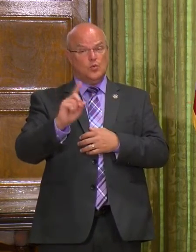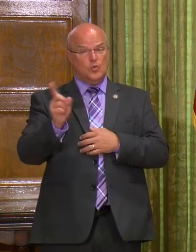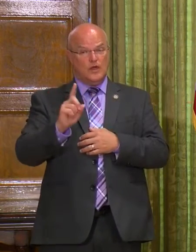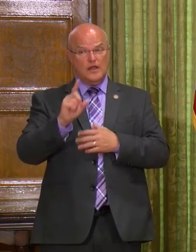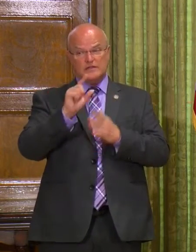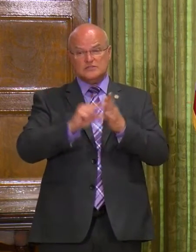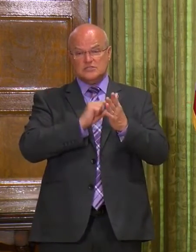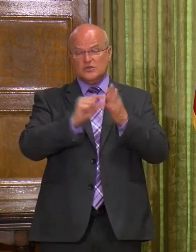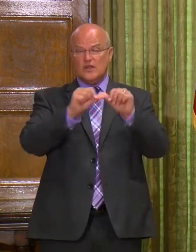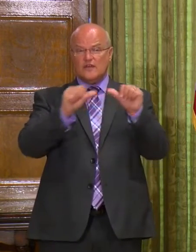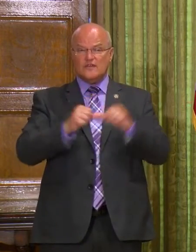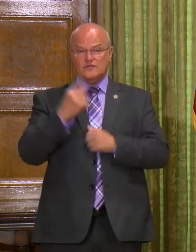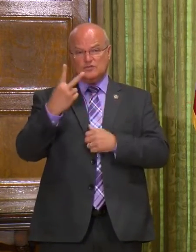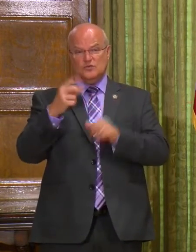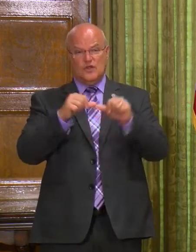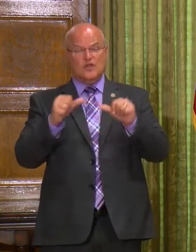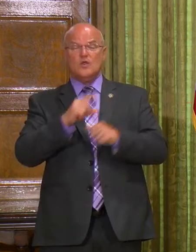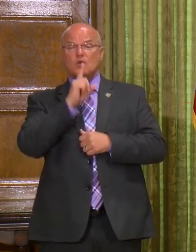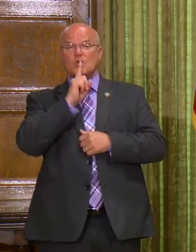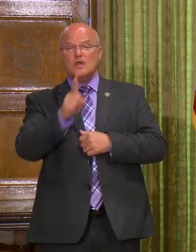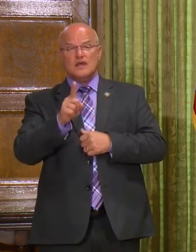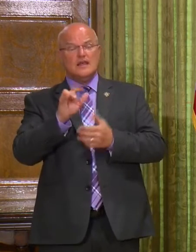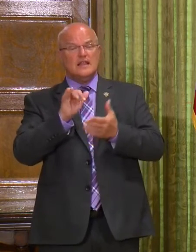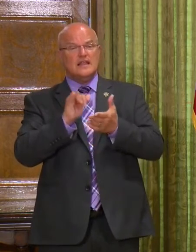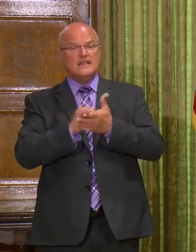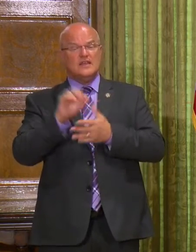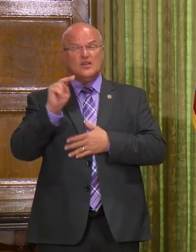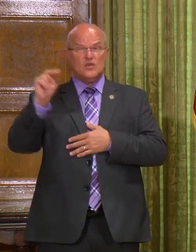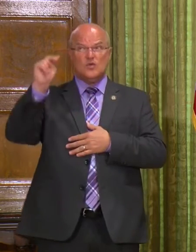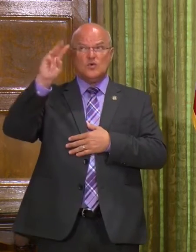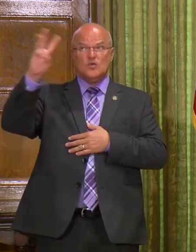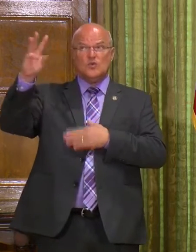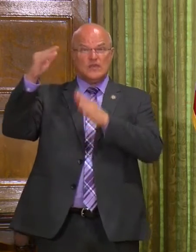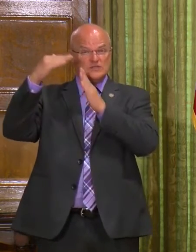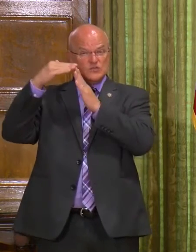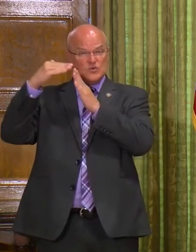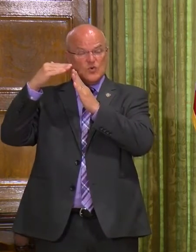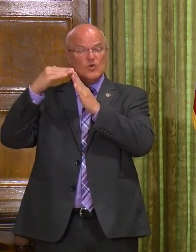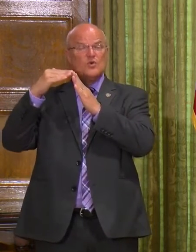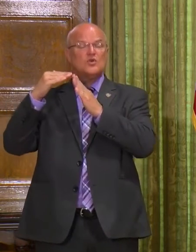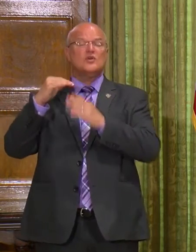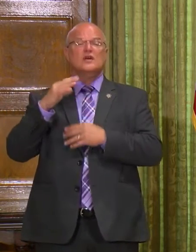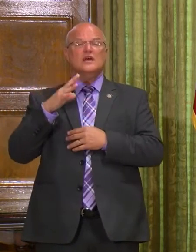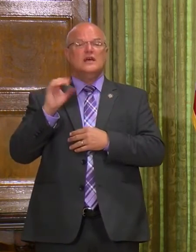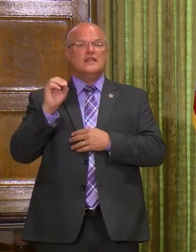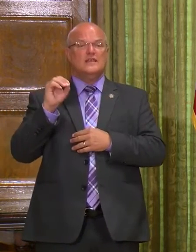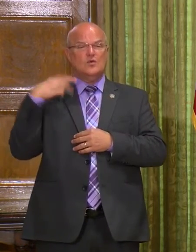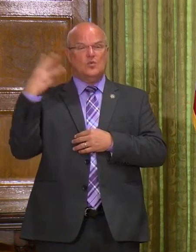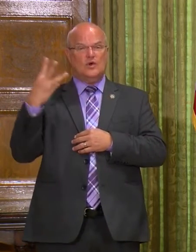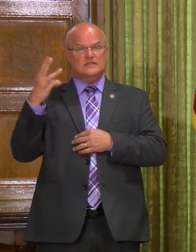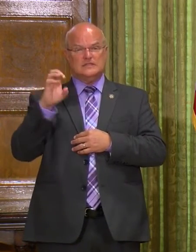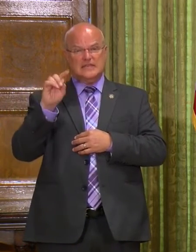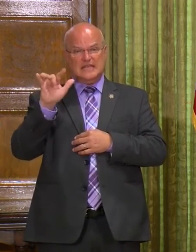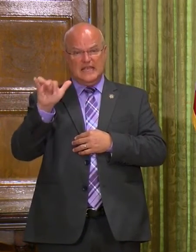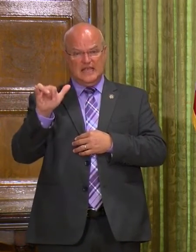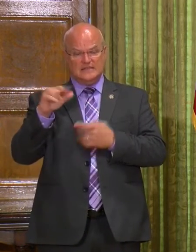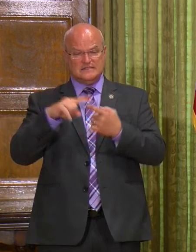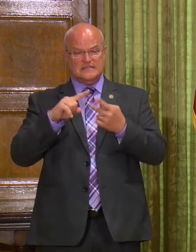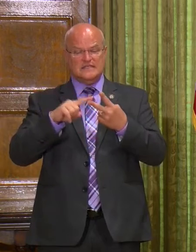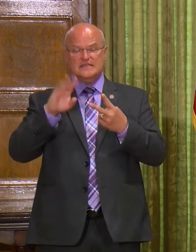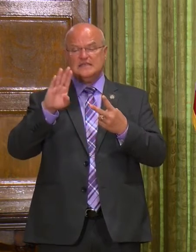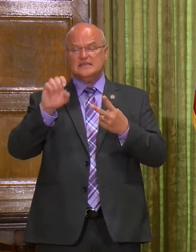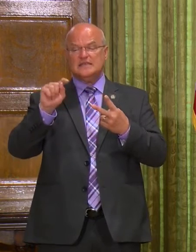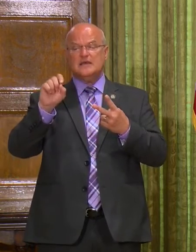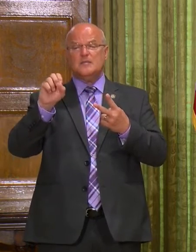geographic areas, the two areas are really the sort of northwest corner, the Washington County,